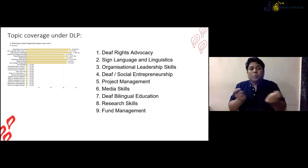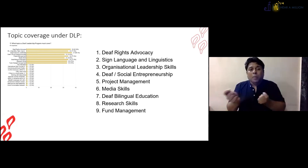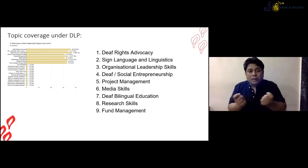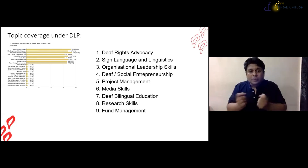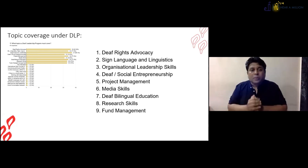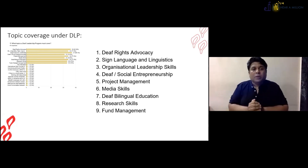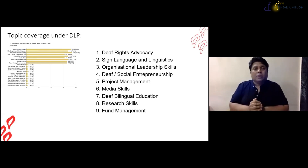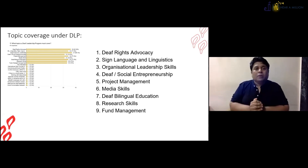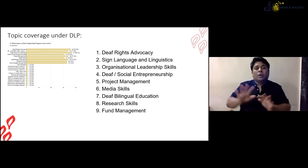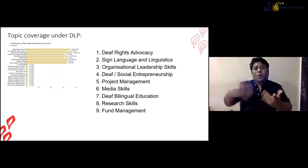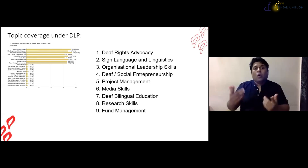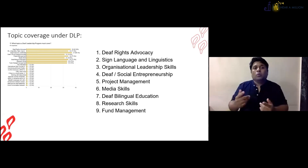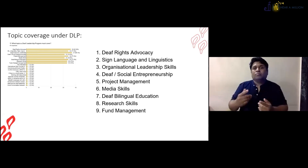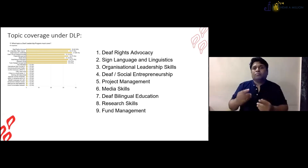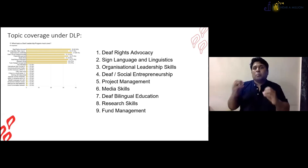business.